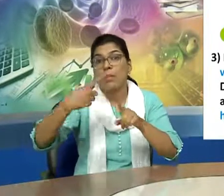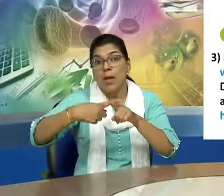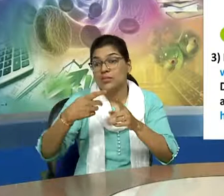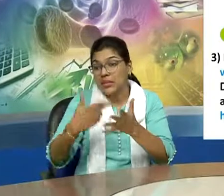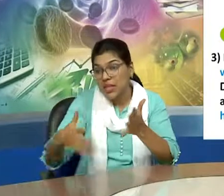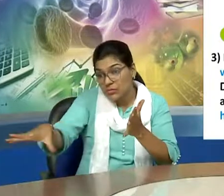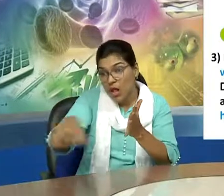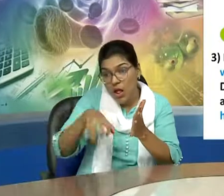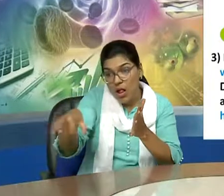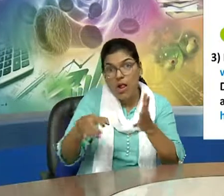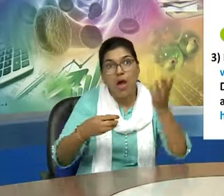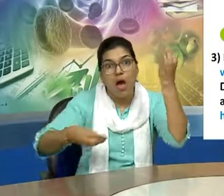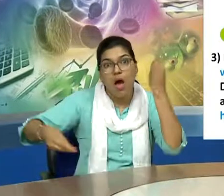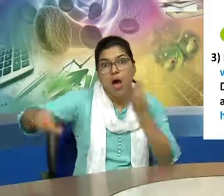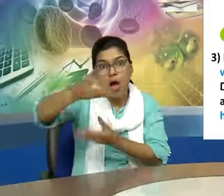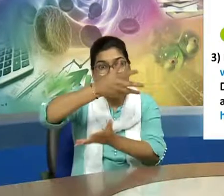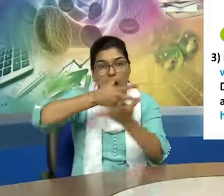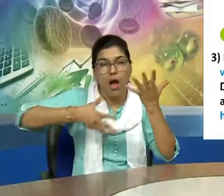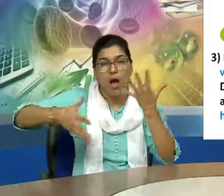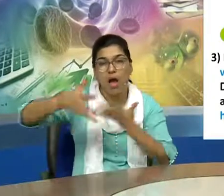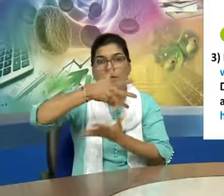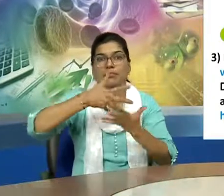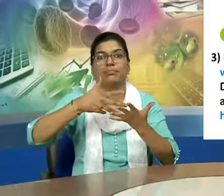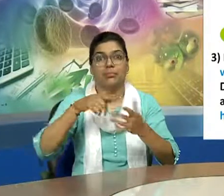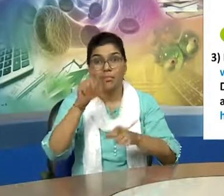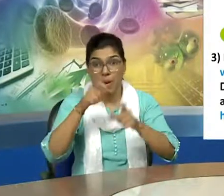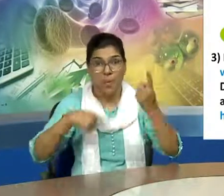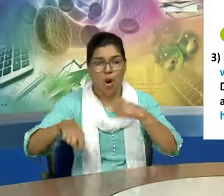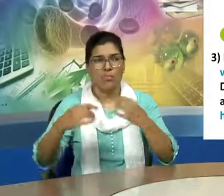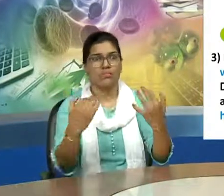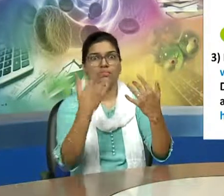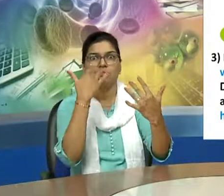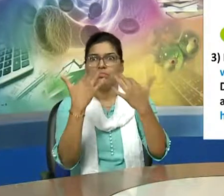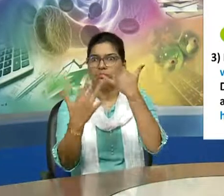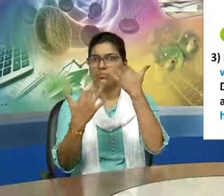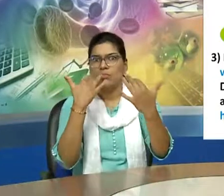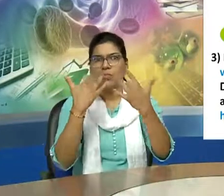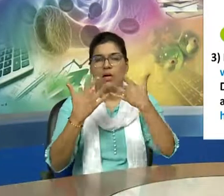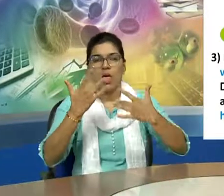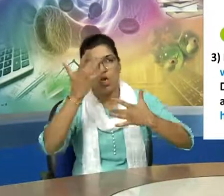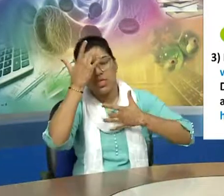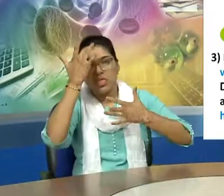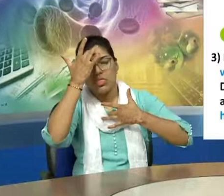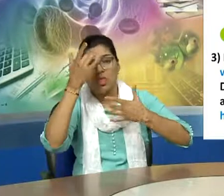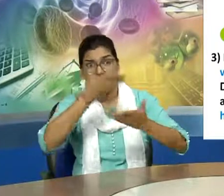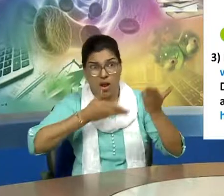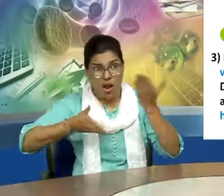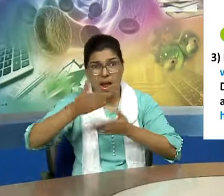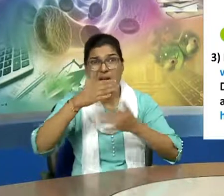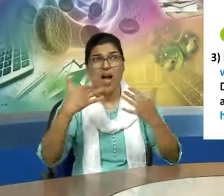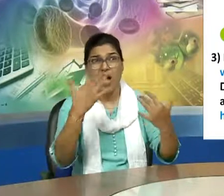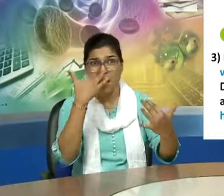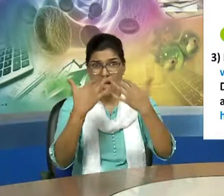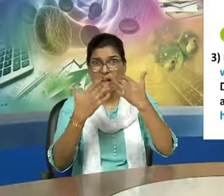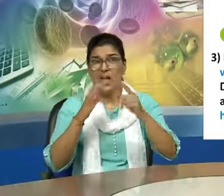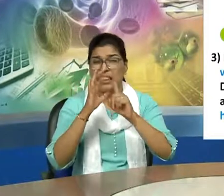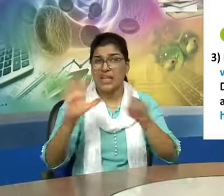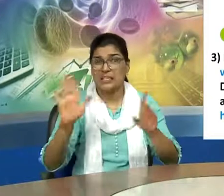Because dumping that waste material to another place also needs an environment, also need a